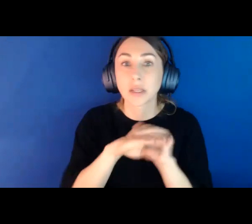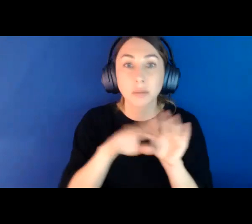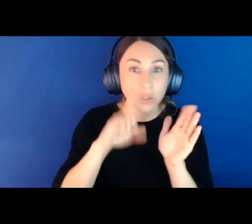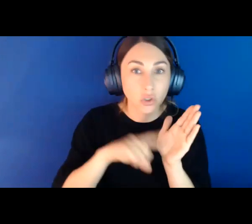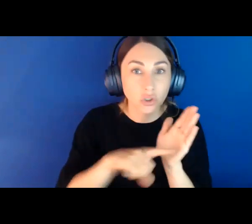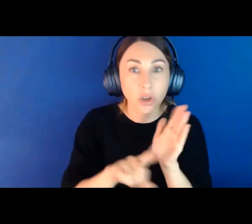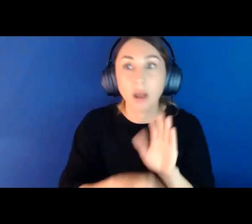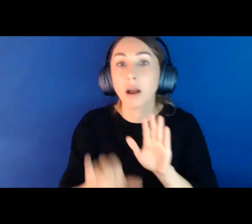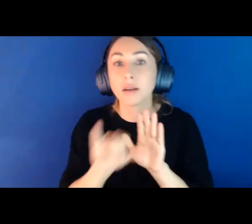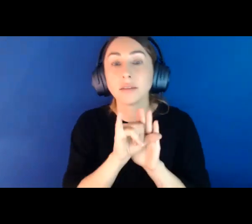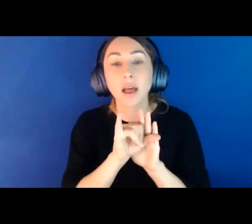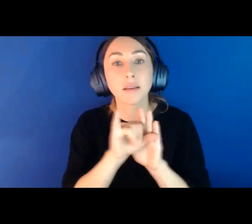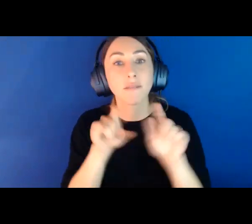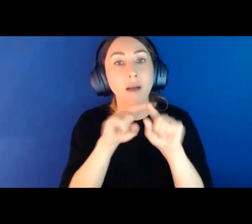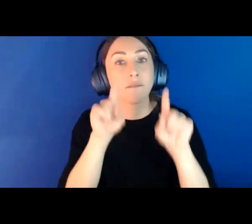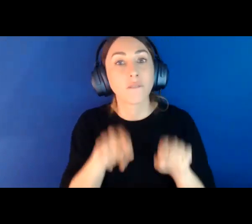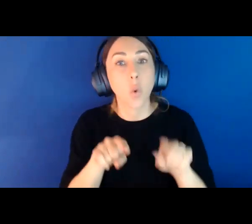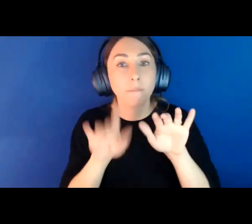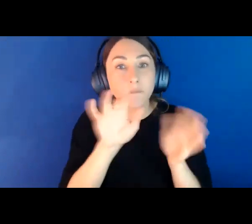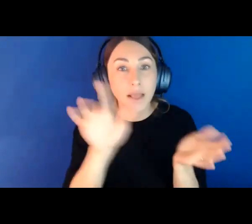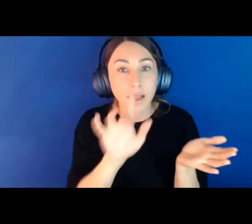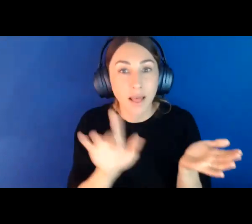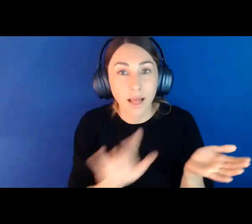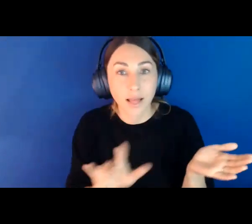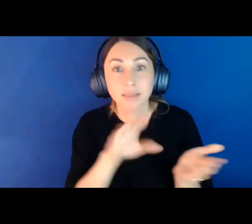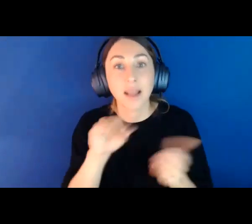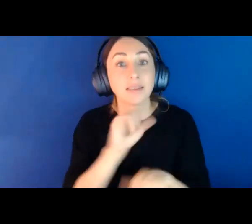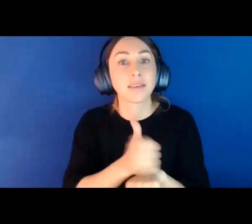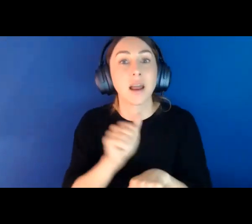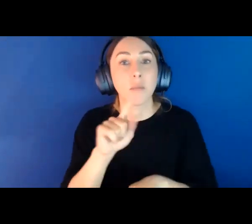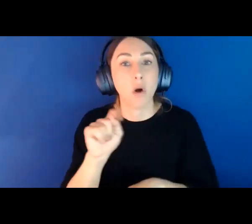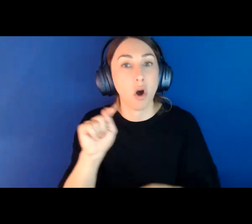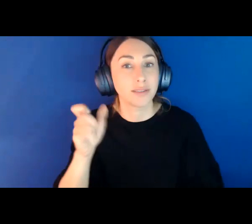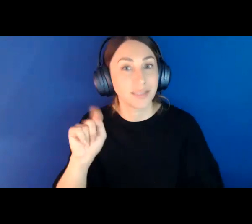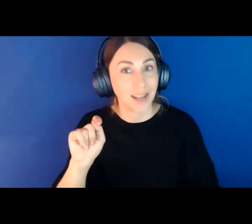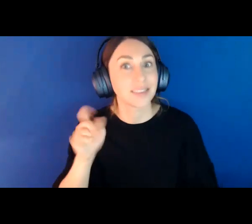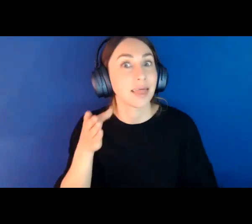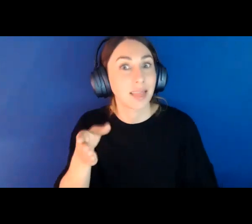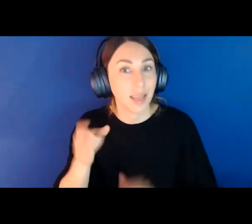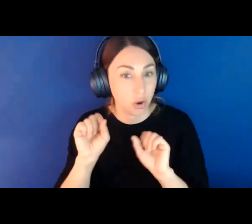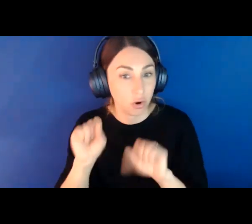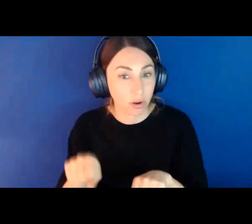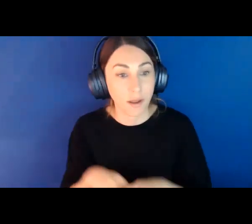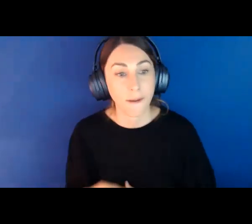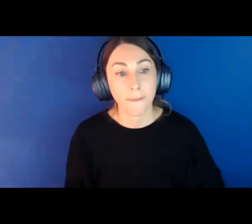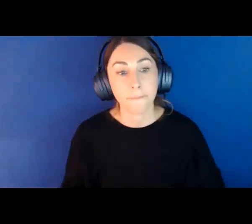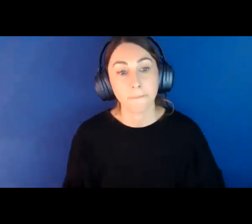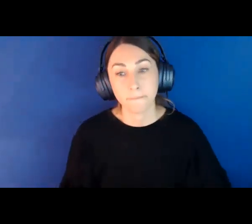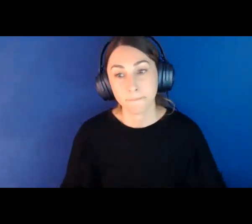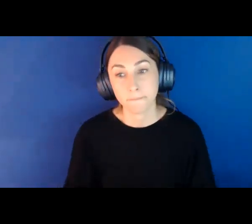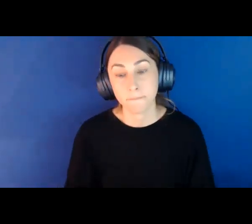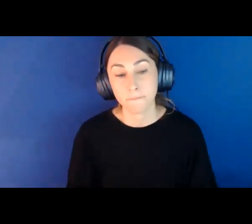form fields, and you can set up alternative text from there. It's worth mentioning